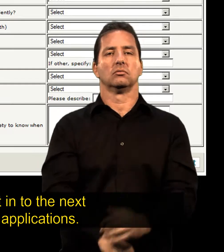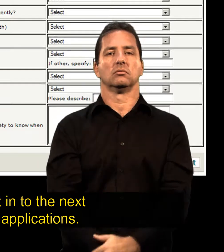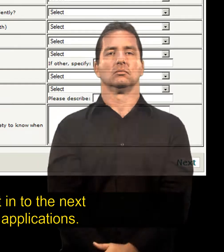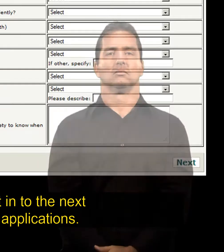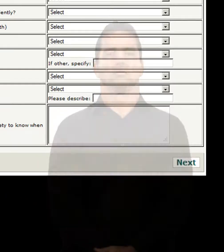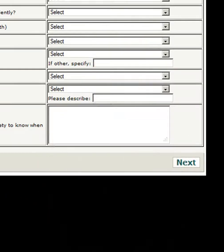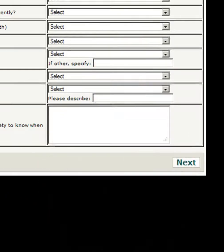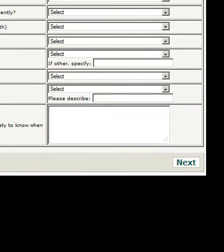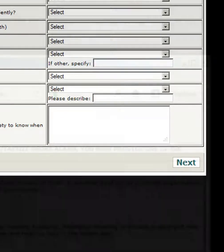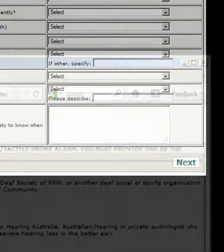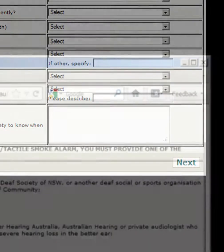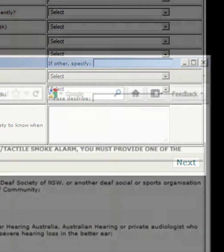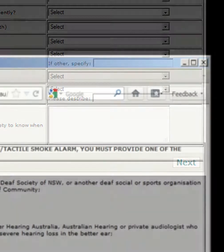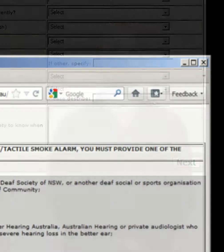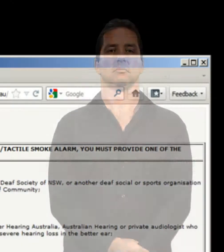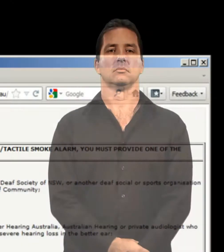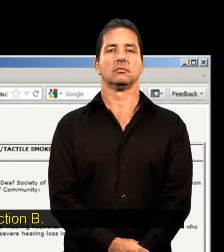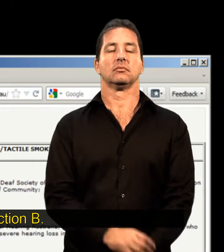applications.